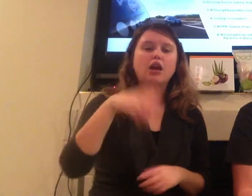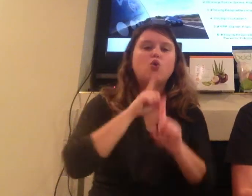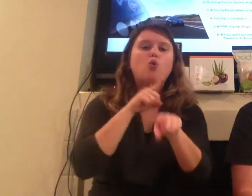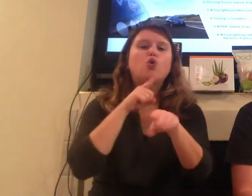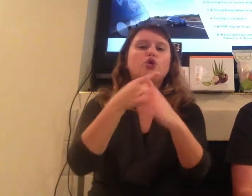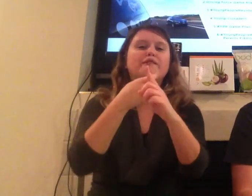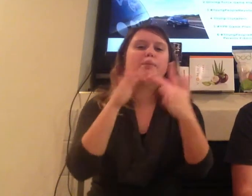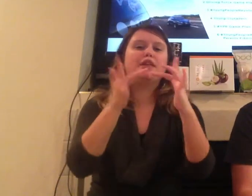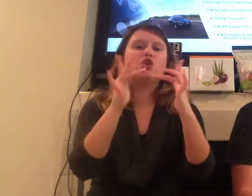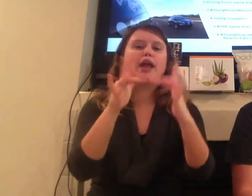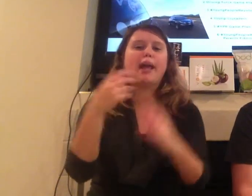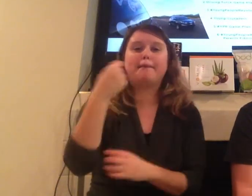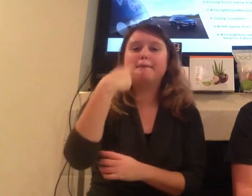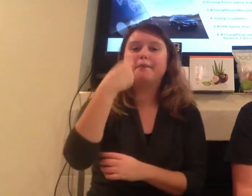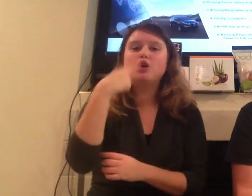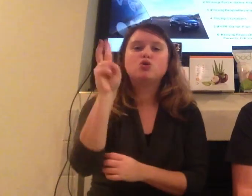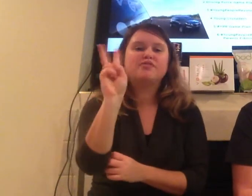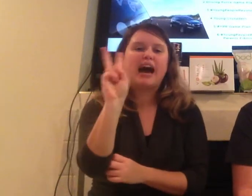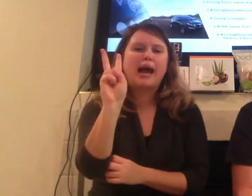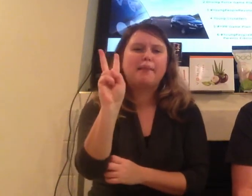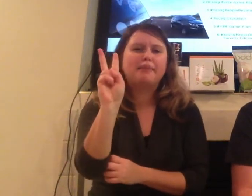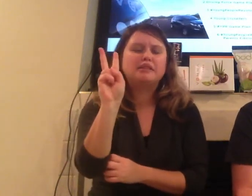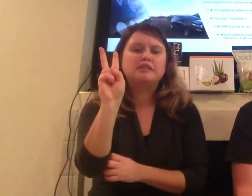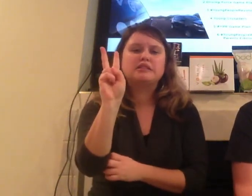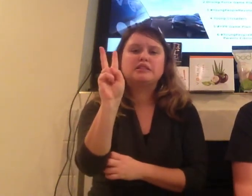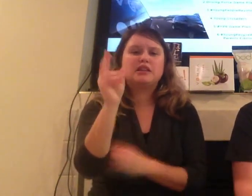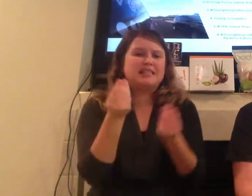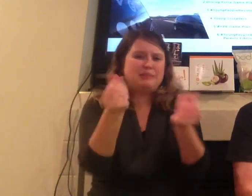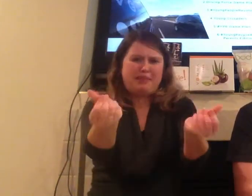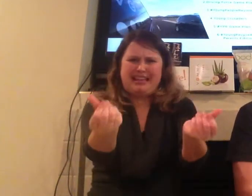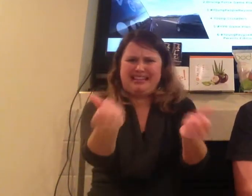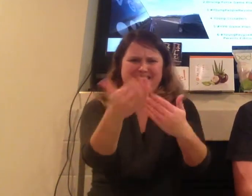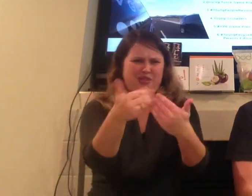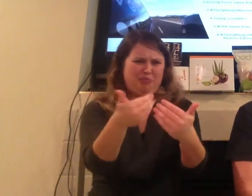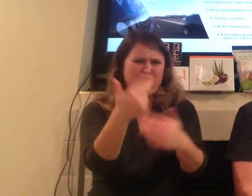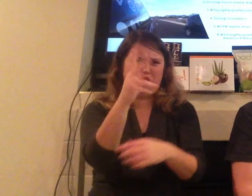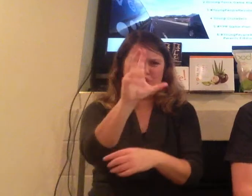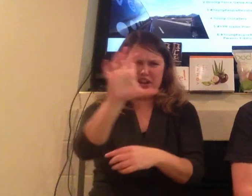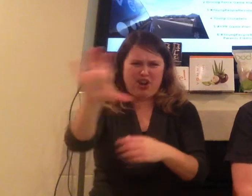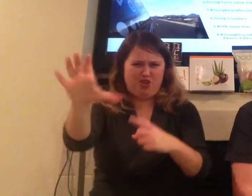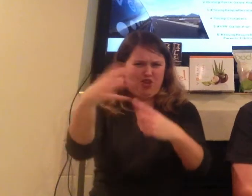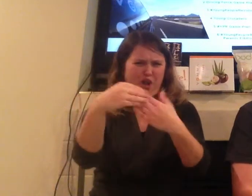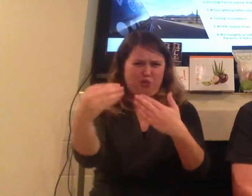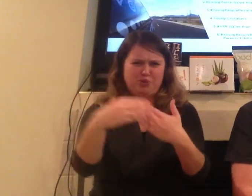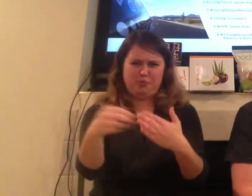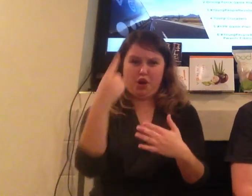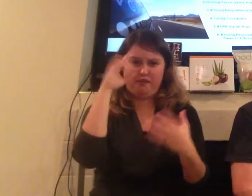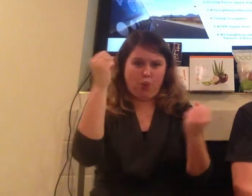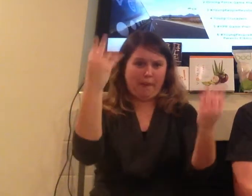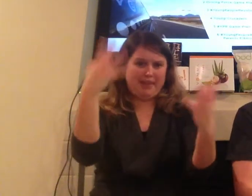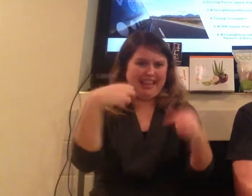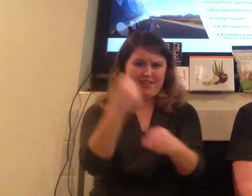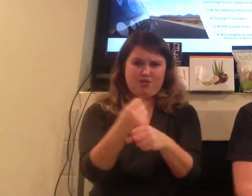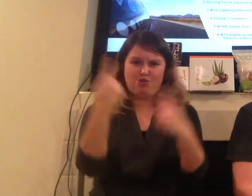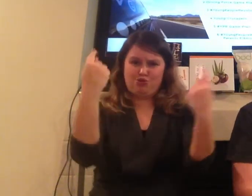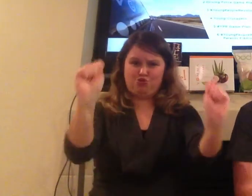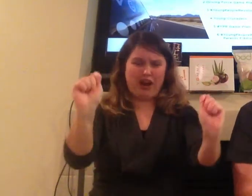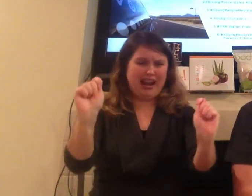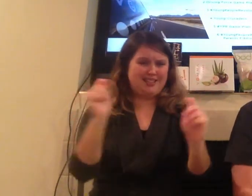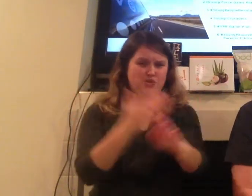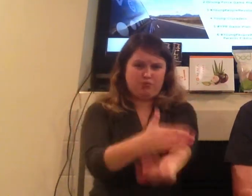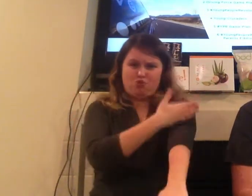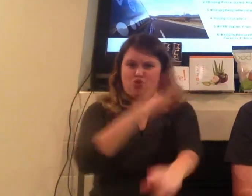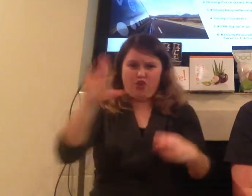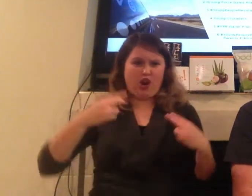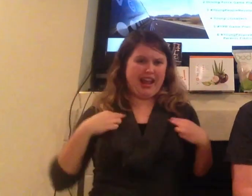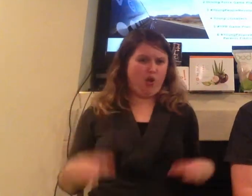the internet to the tune of about $300 a month for several years trying to feel better. Didn't want